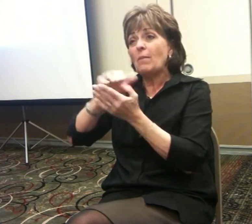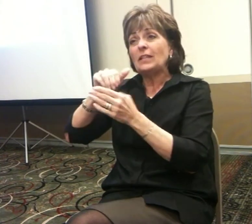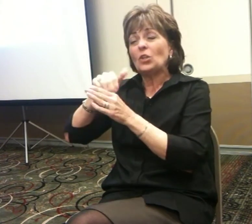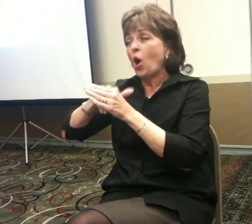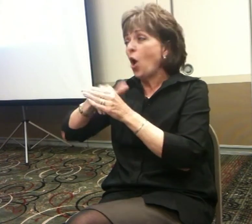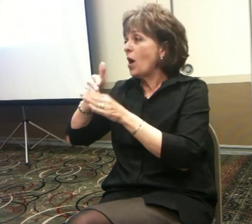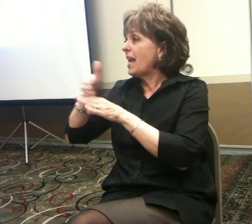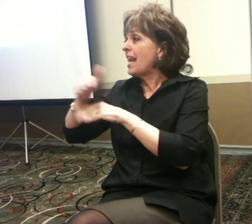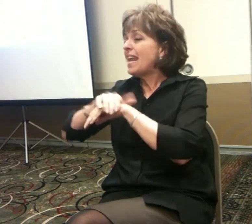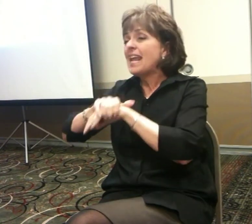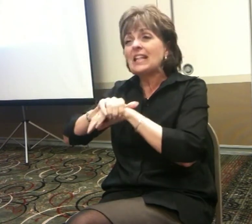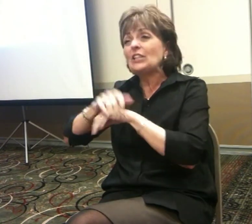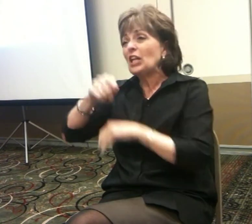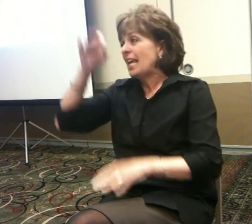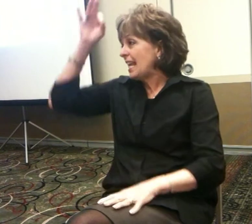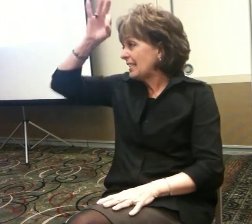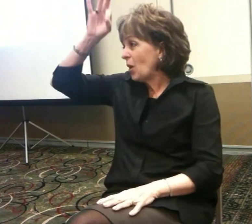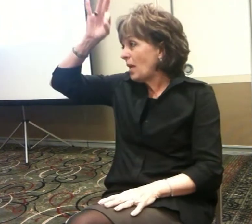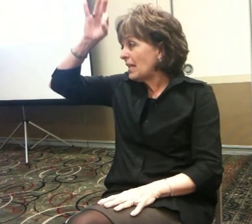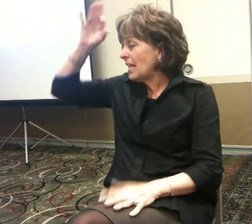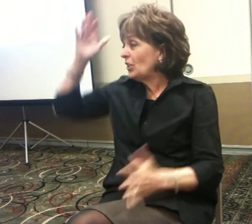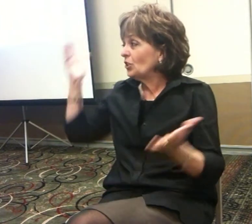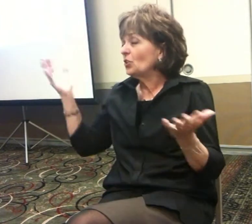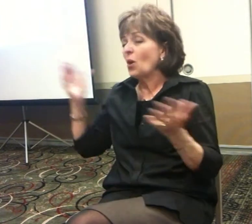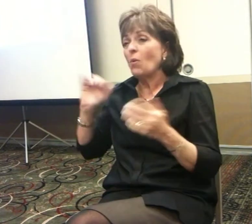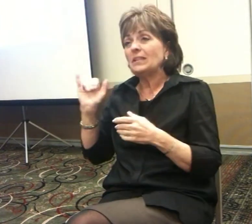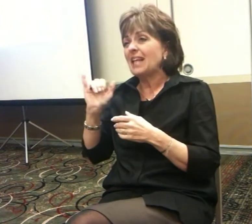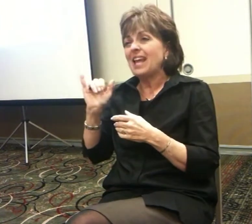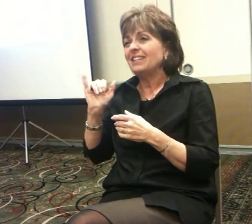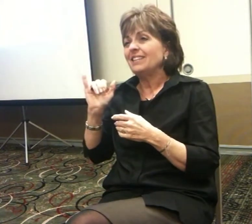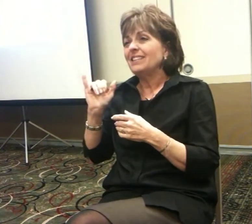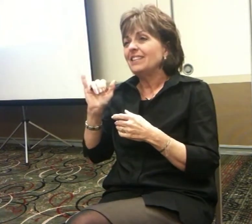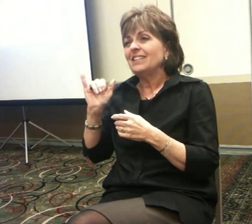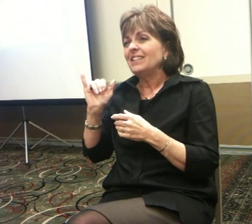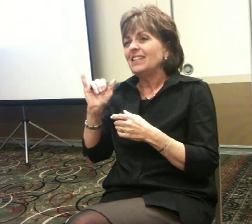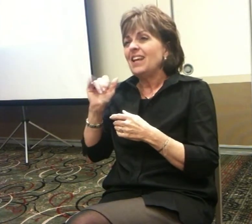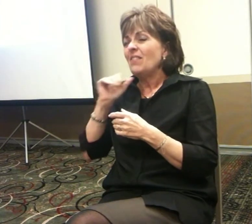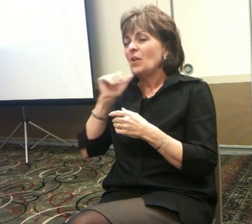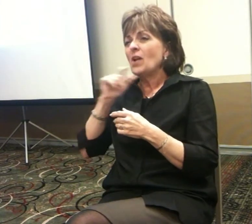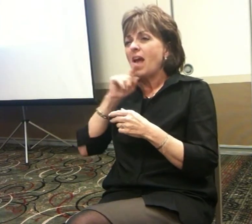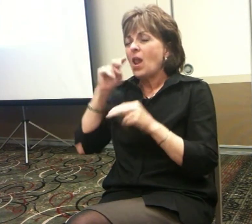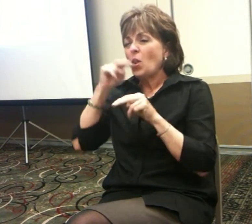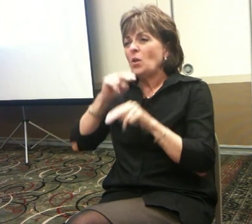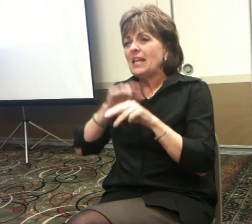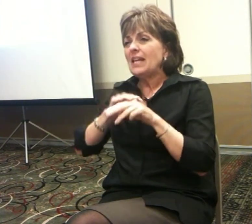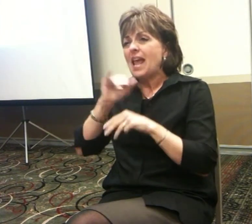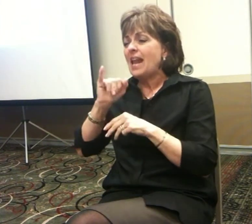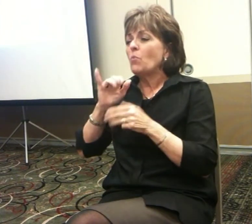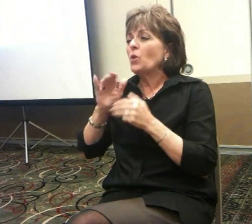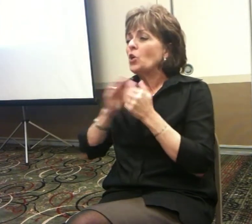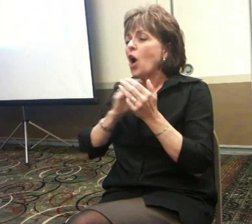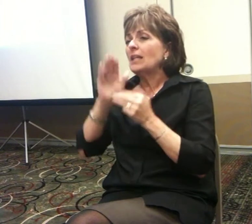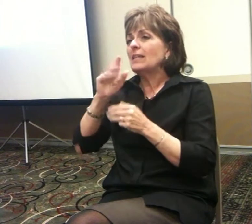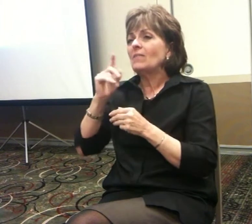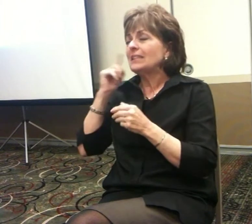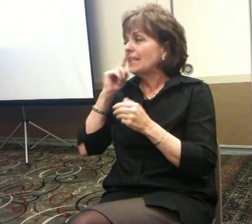doesn't know English, so, you know, it's like they're not looking at it at all, regardless of his hearing loss, which is just gonna play a bigger impact